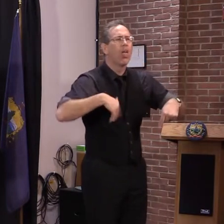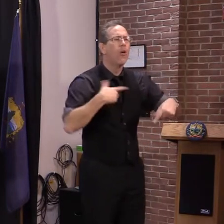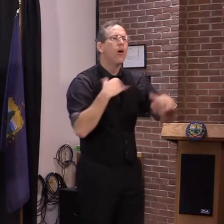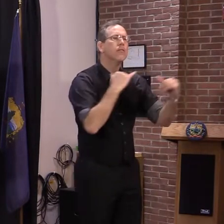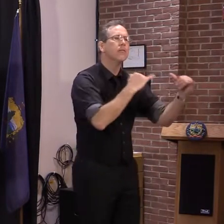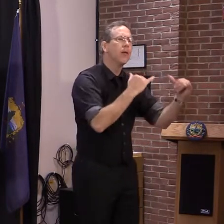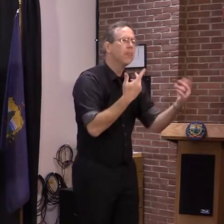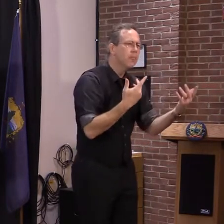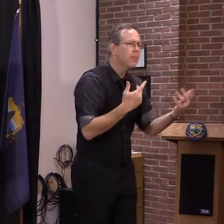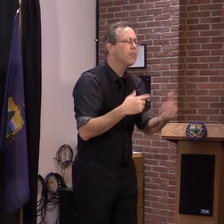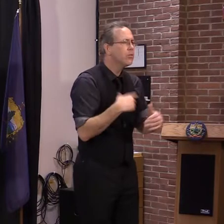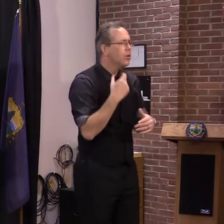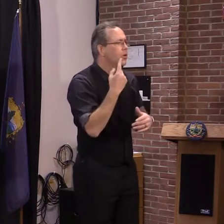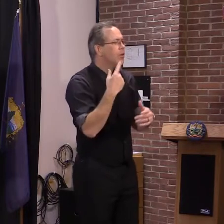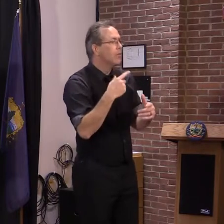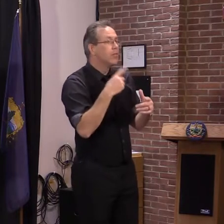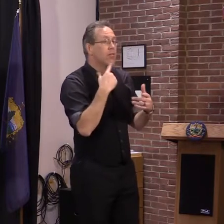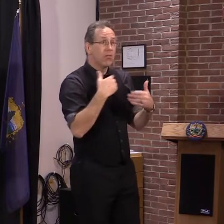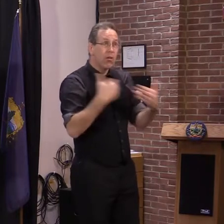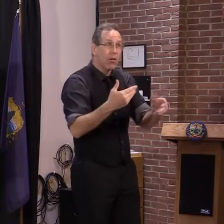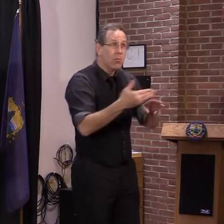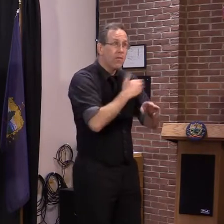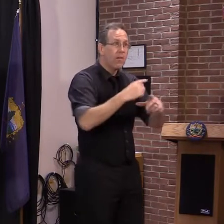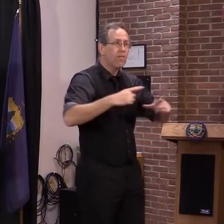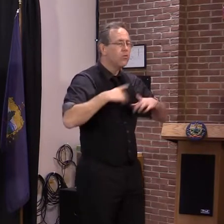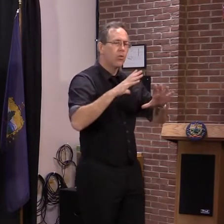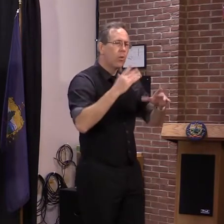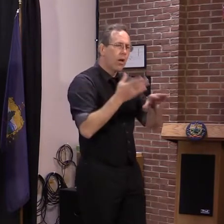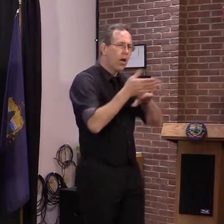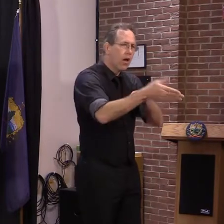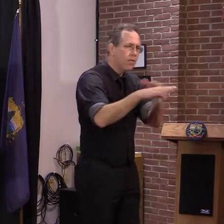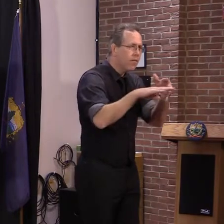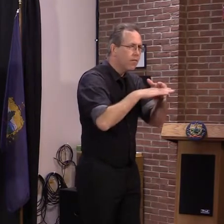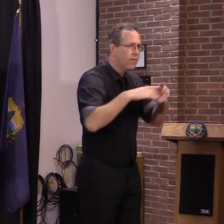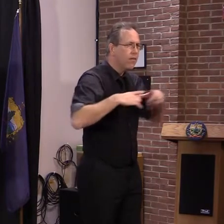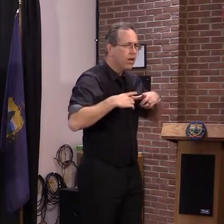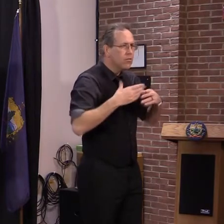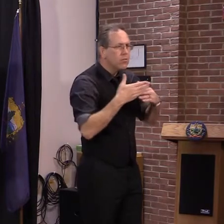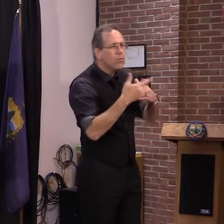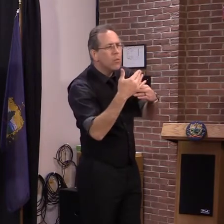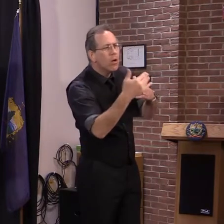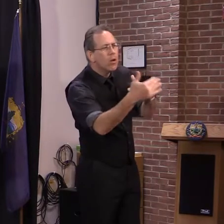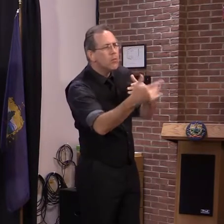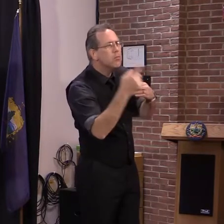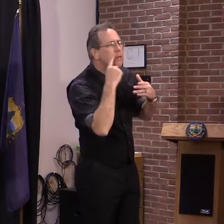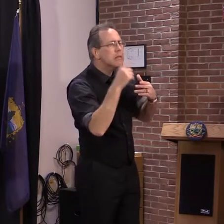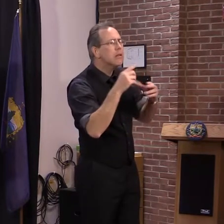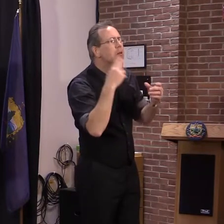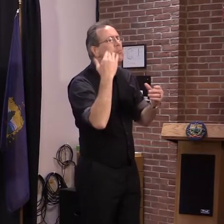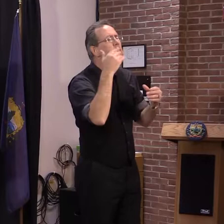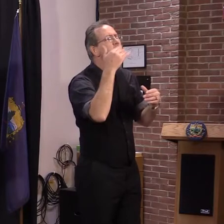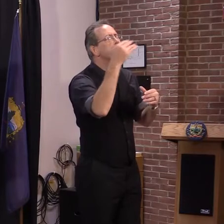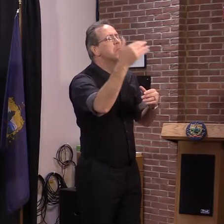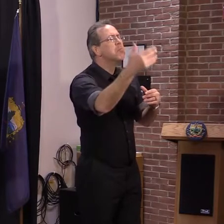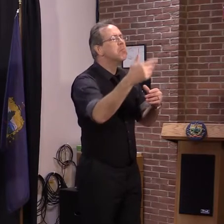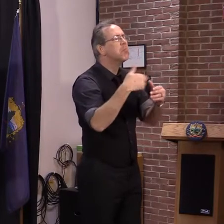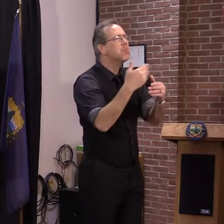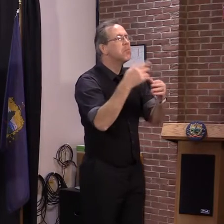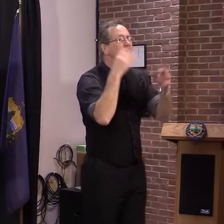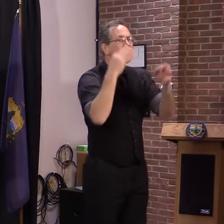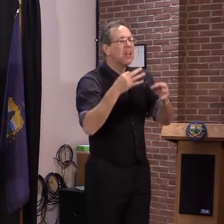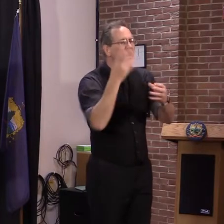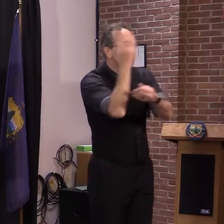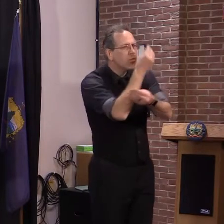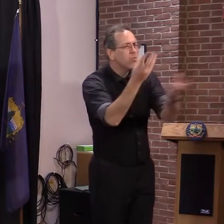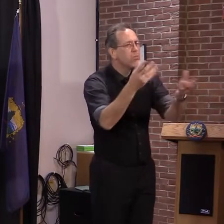immediately afterwards, but if conditions continue to improve, I expect that decision will be made soon and with enough notice